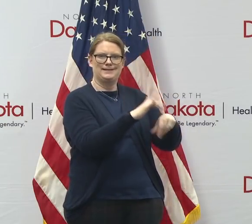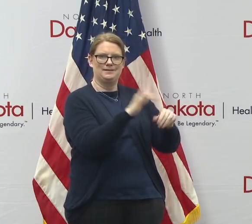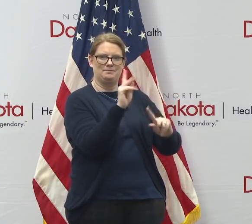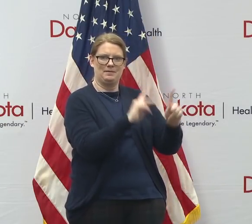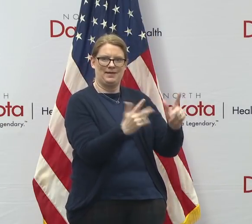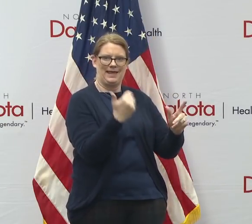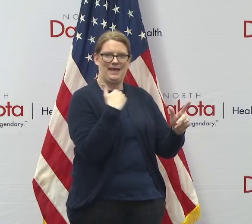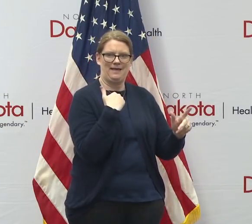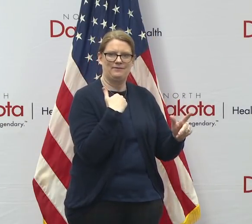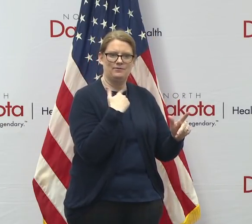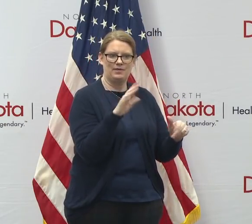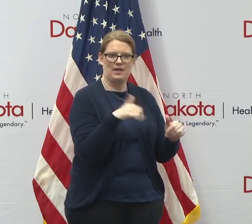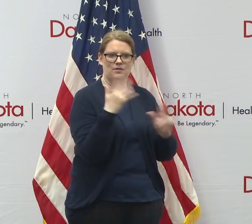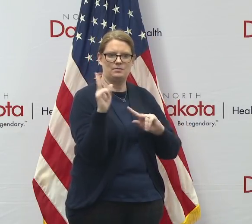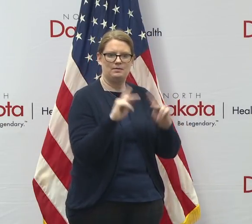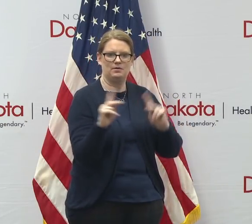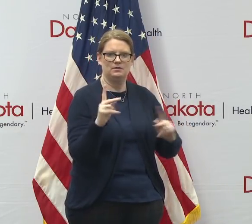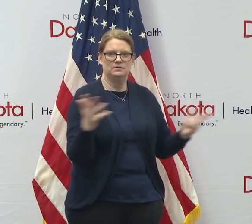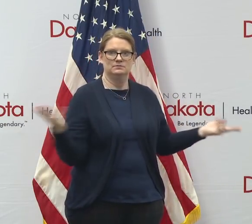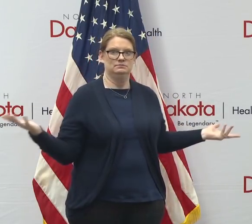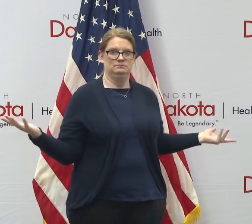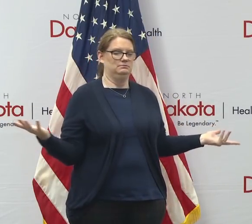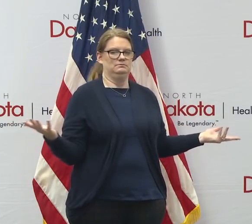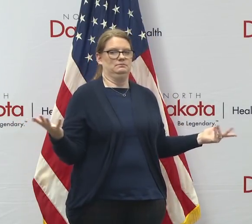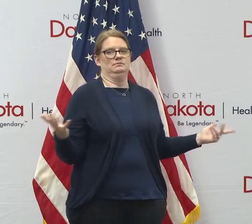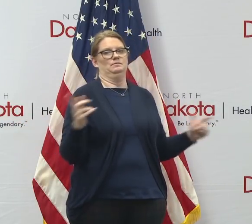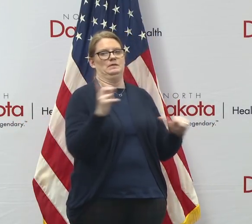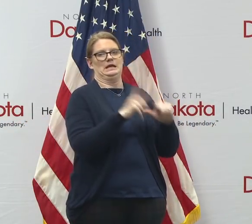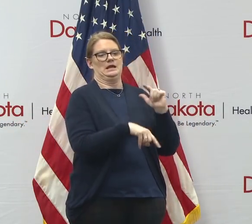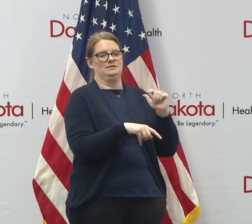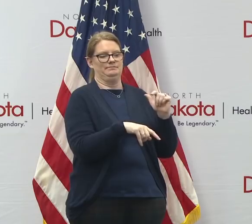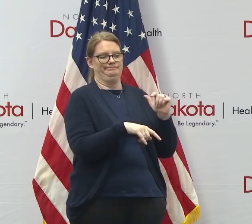in a given day with other people. We don't know that, and